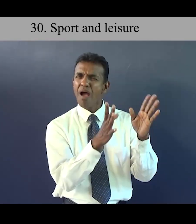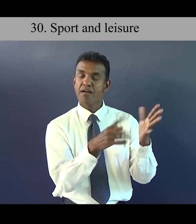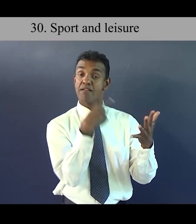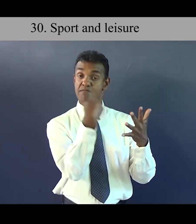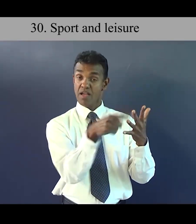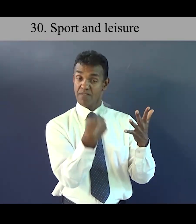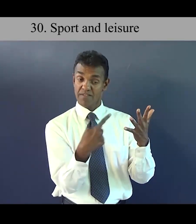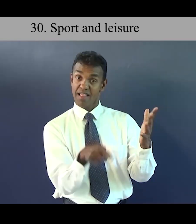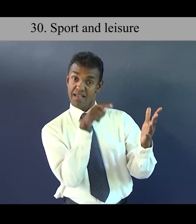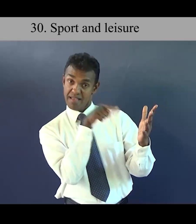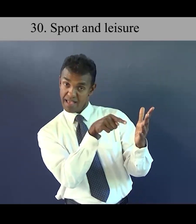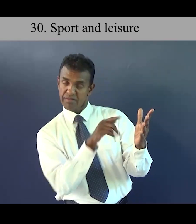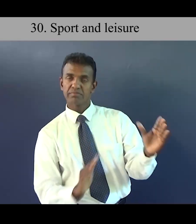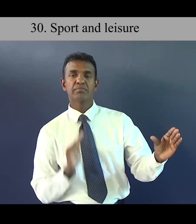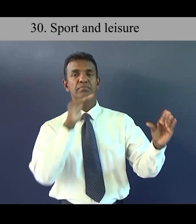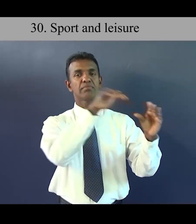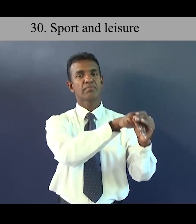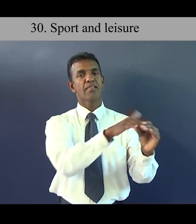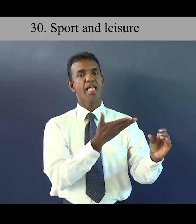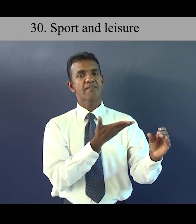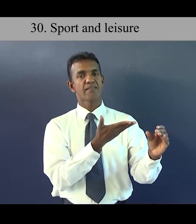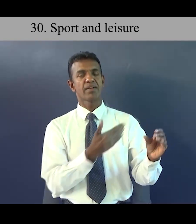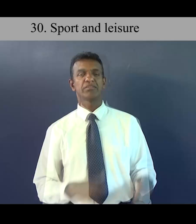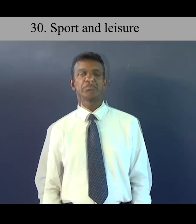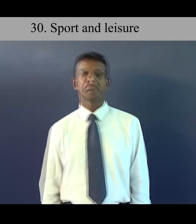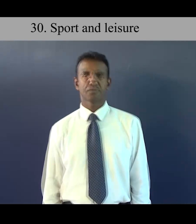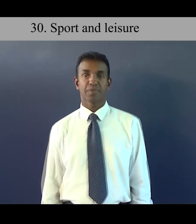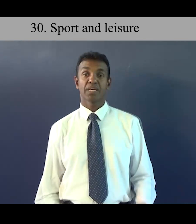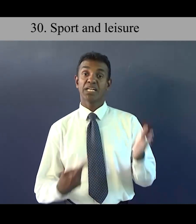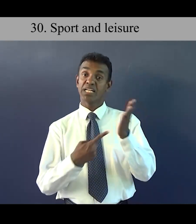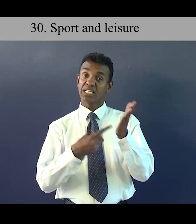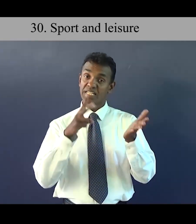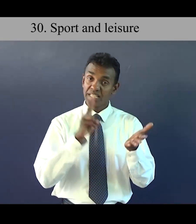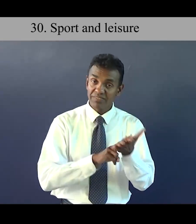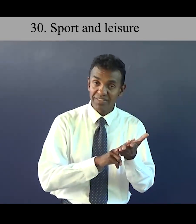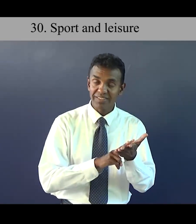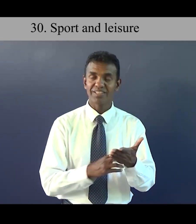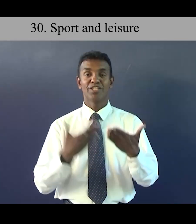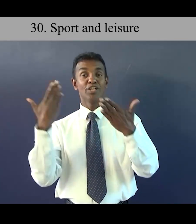Disabled people can get into places like museums.